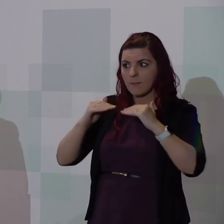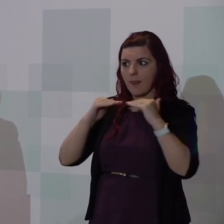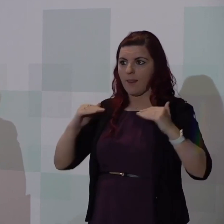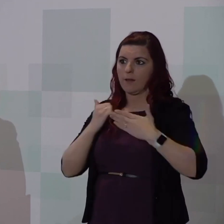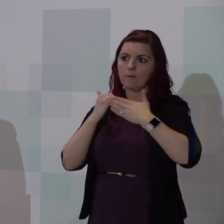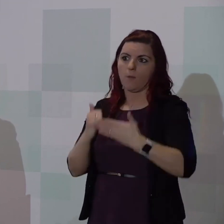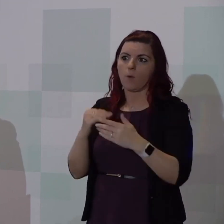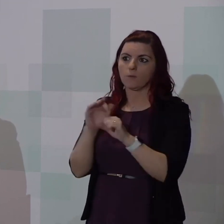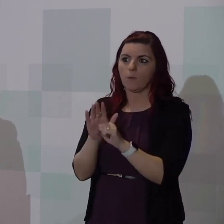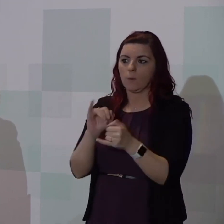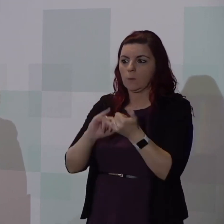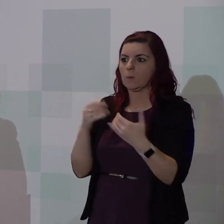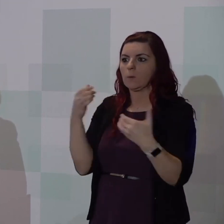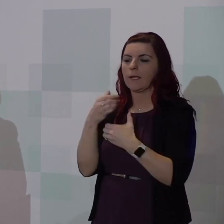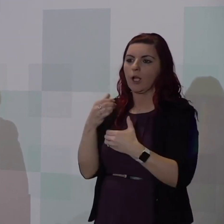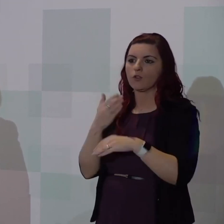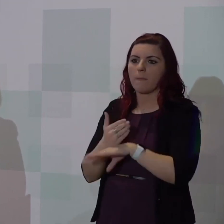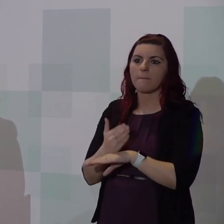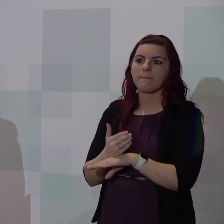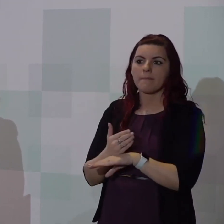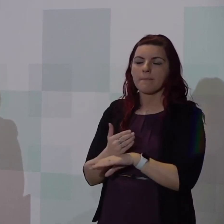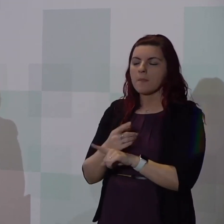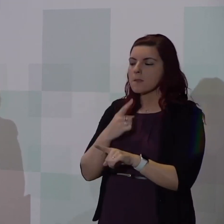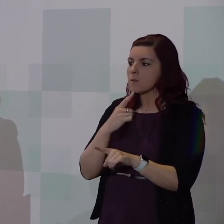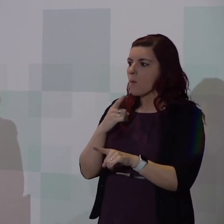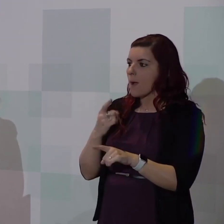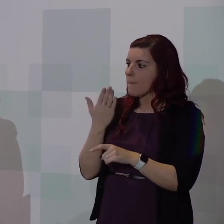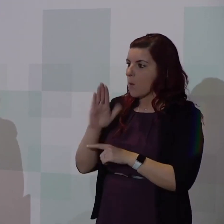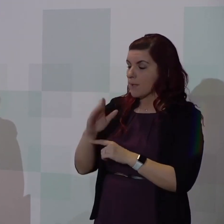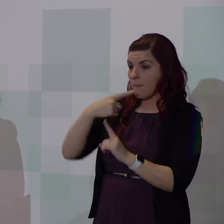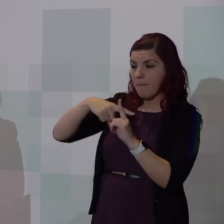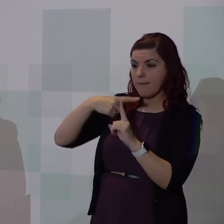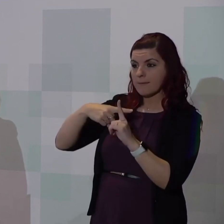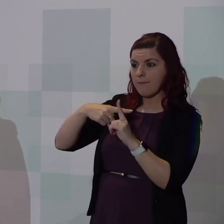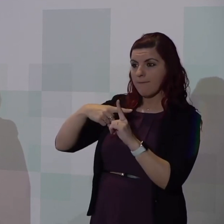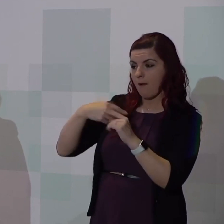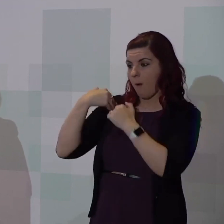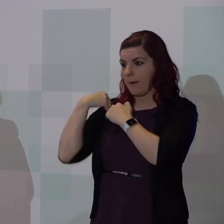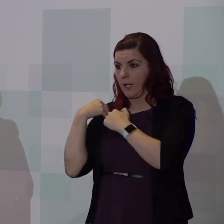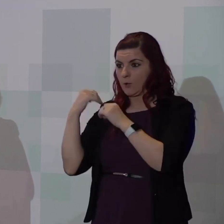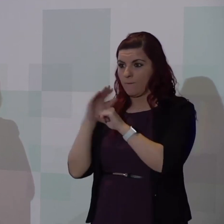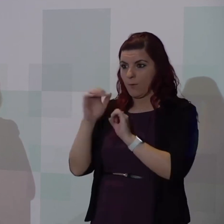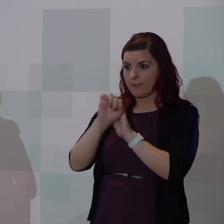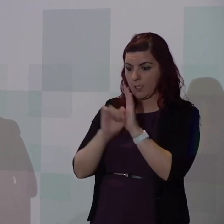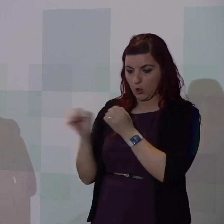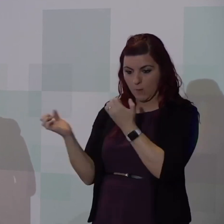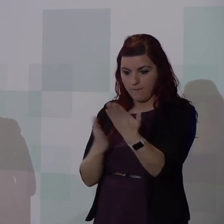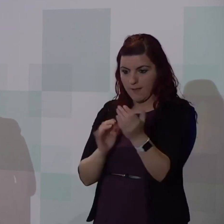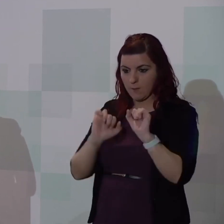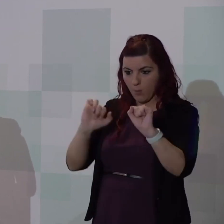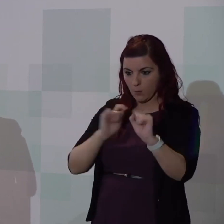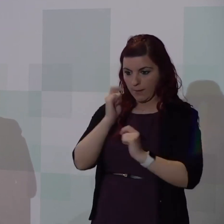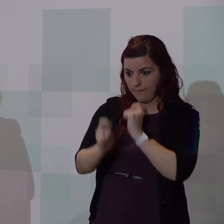support for carers. So imposing a positive obligation on the state to provide support, to allocate